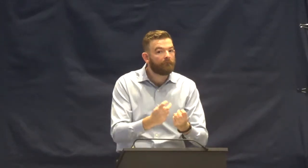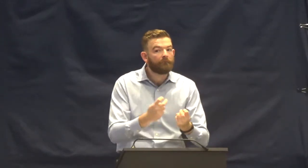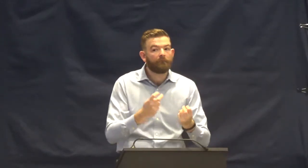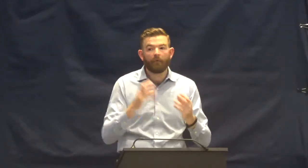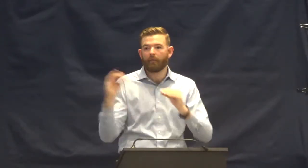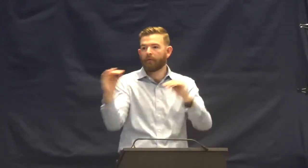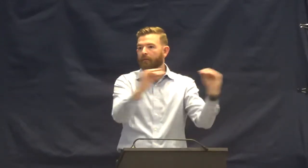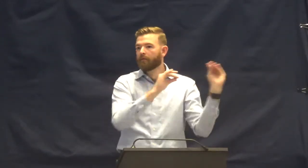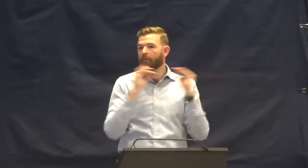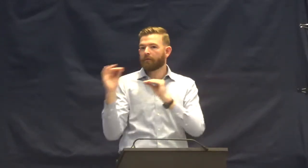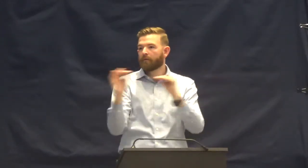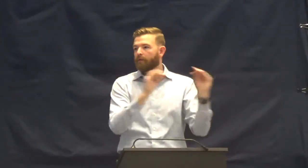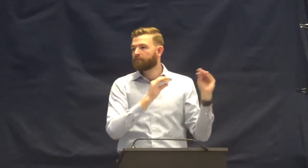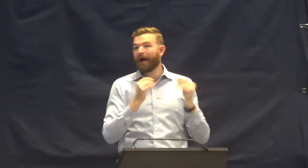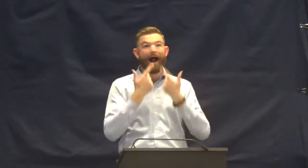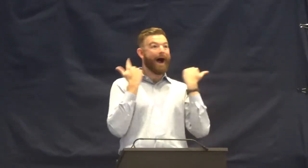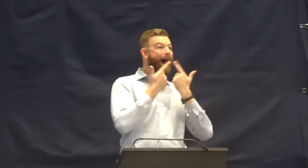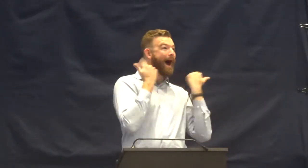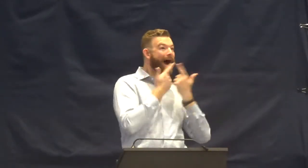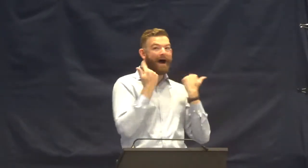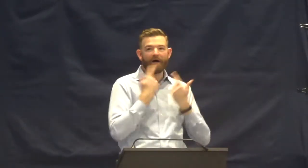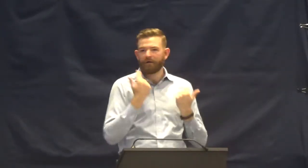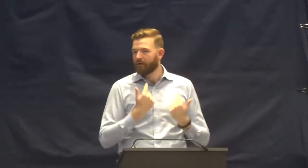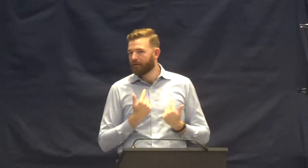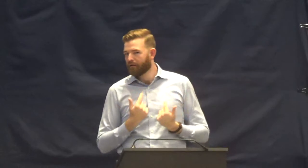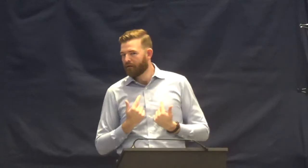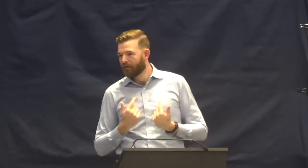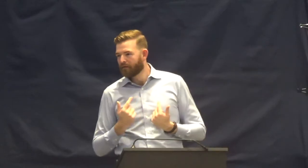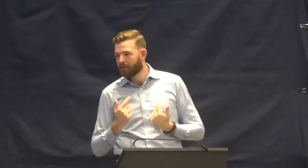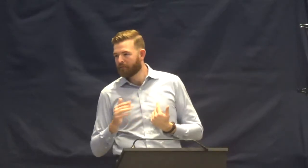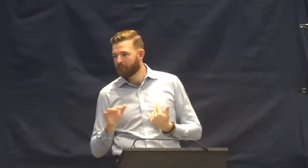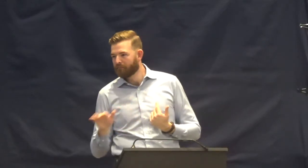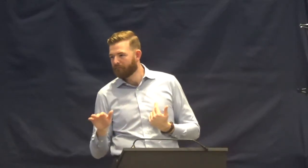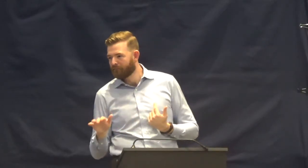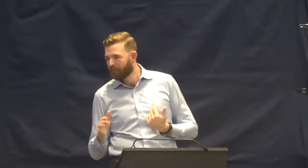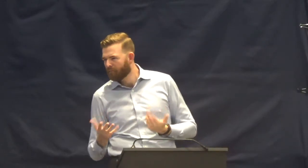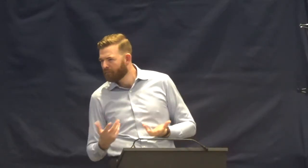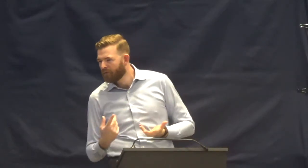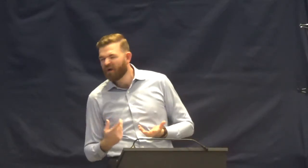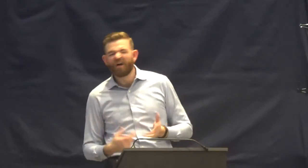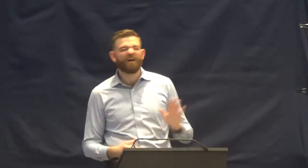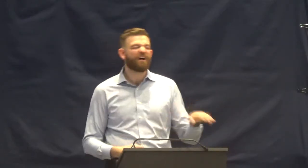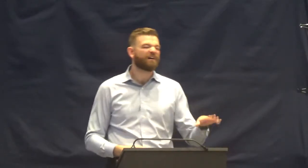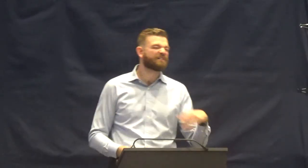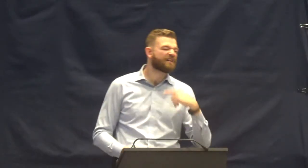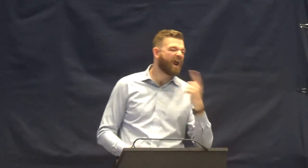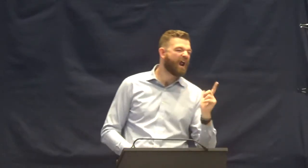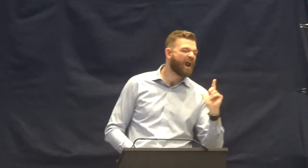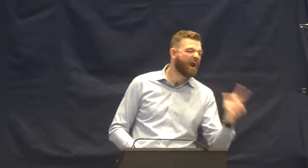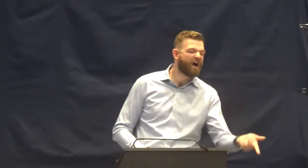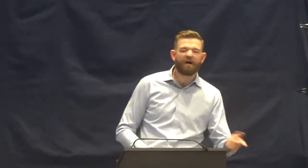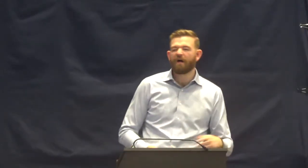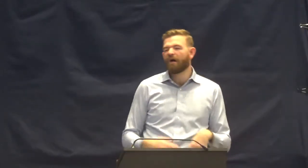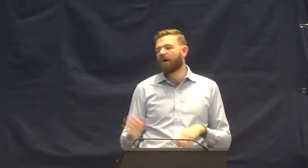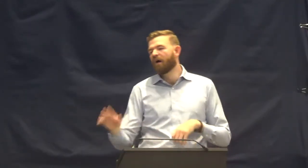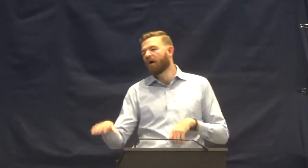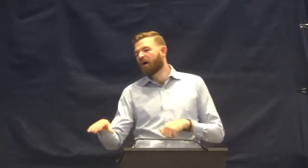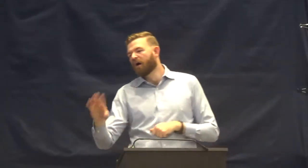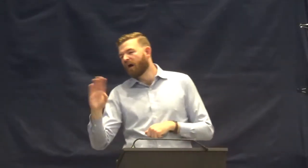out. And around the dinner table, it's the same thing. There'll be laughter. The deaf person will say, what's going on? Say, oh, I'll